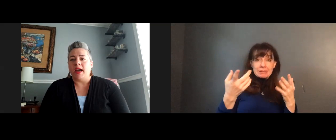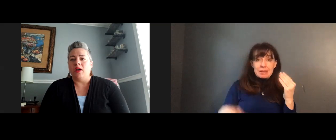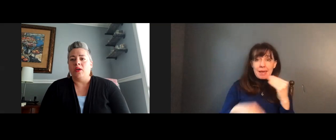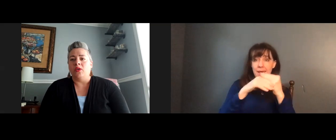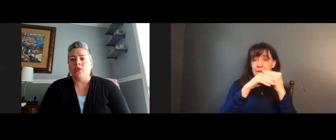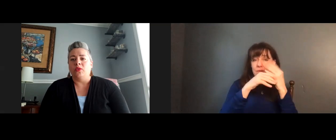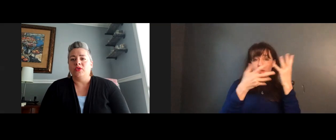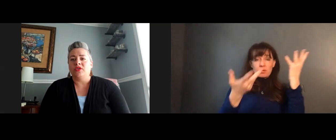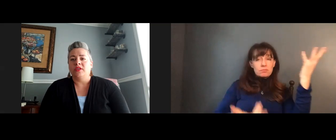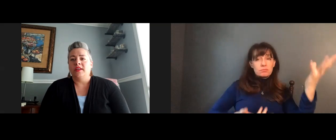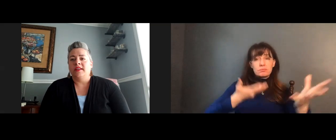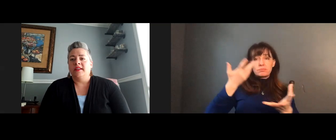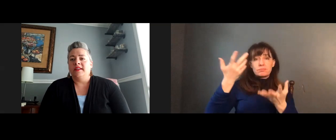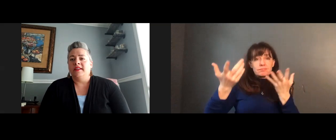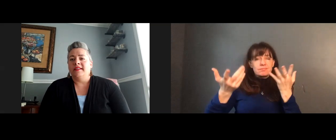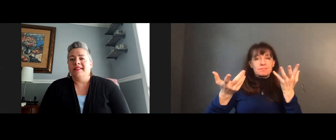about